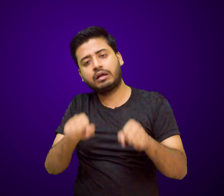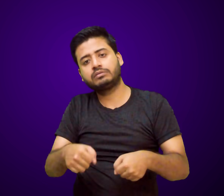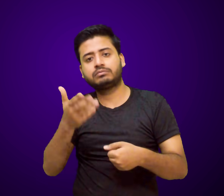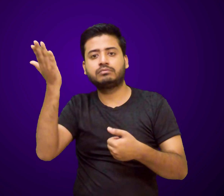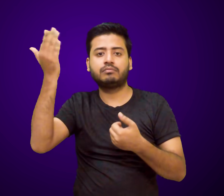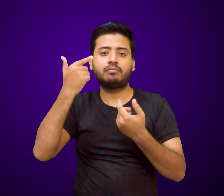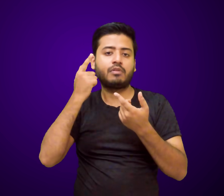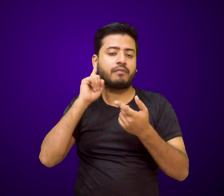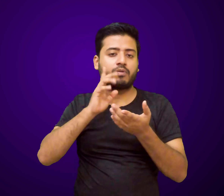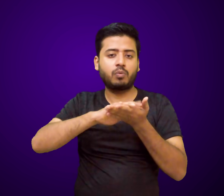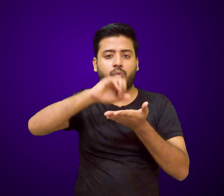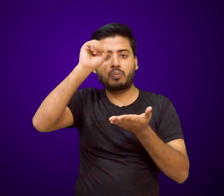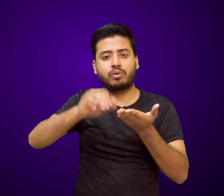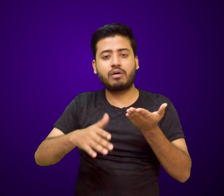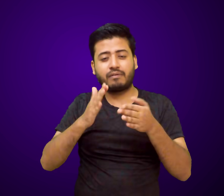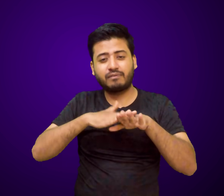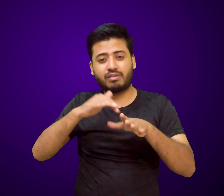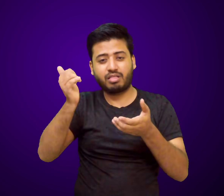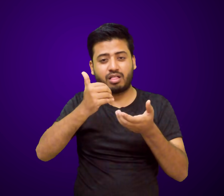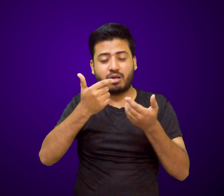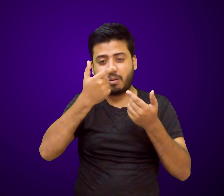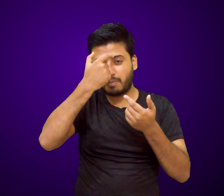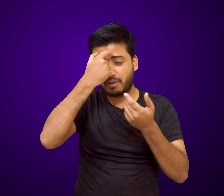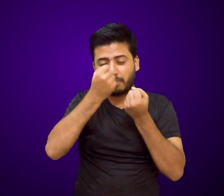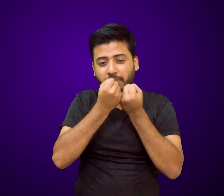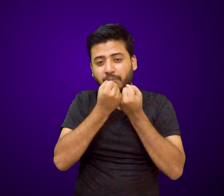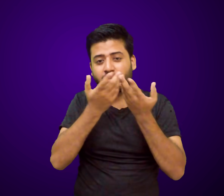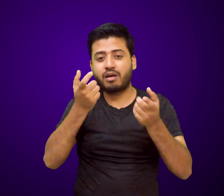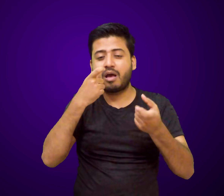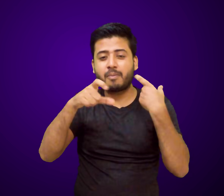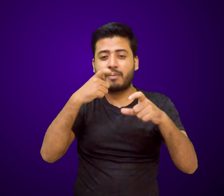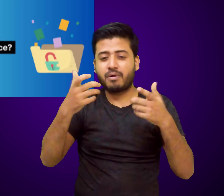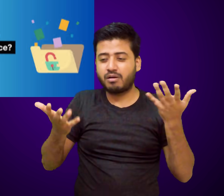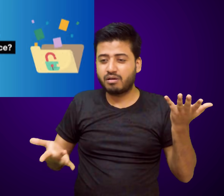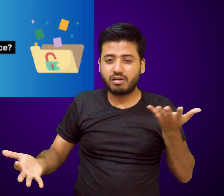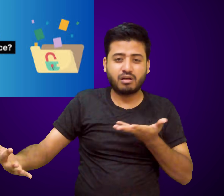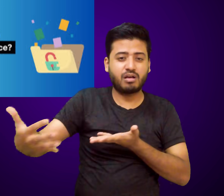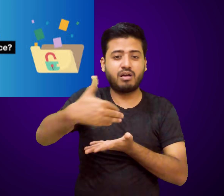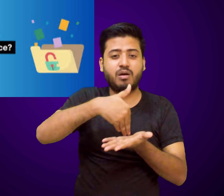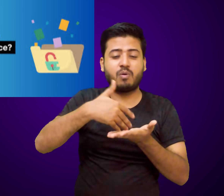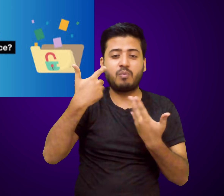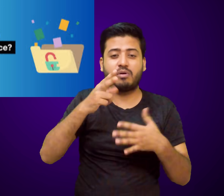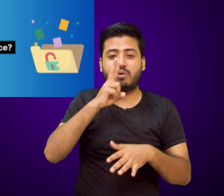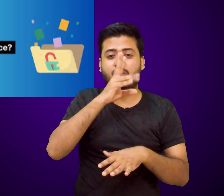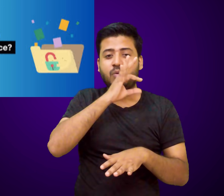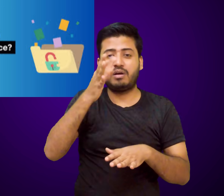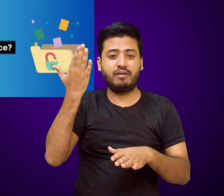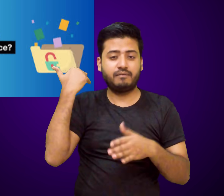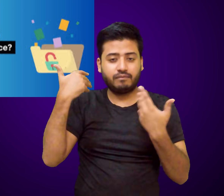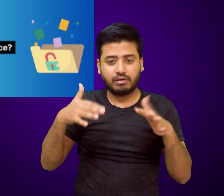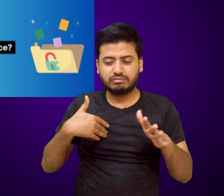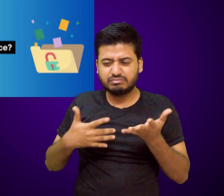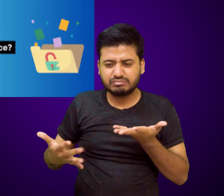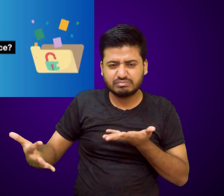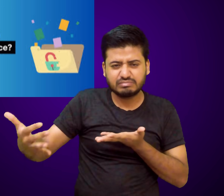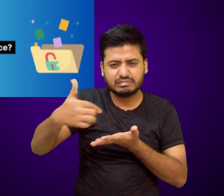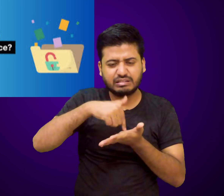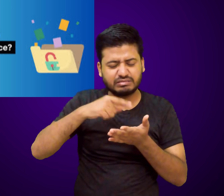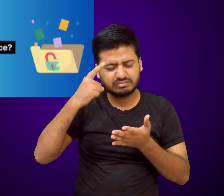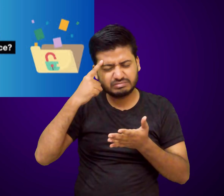designed SLRD coaches on many trains. Patients. Eligibility. Concessions are available for patients with serious